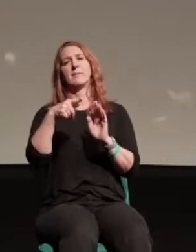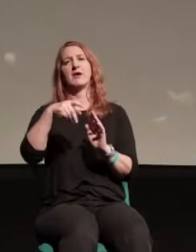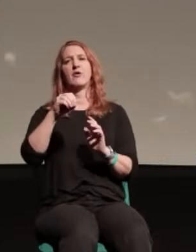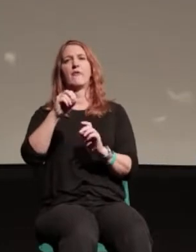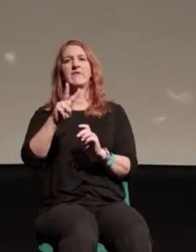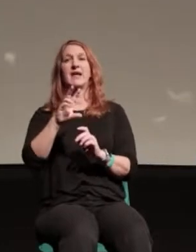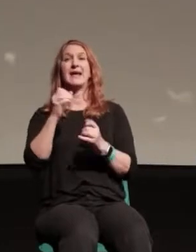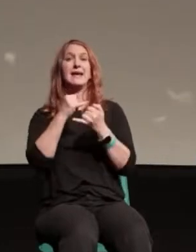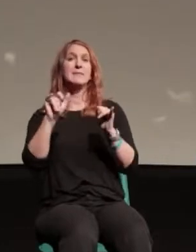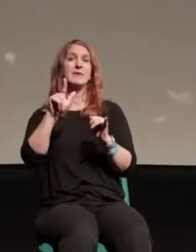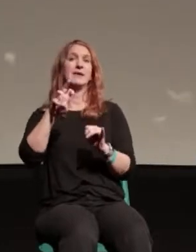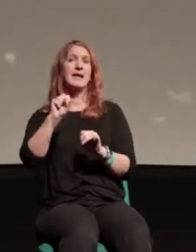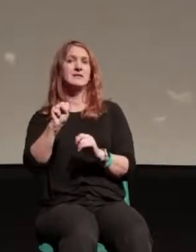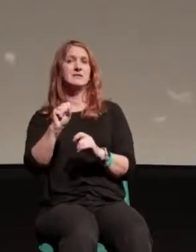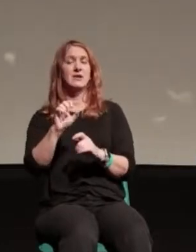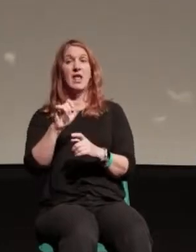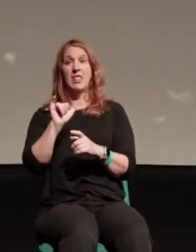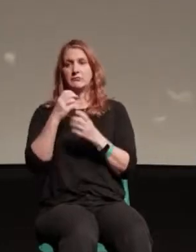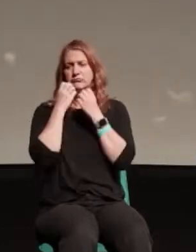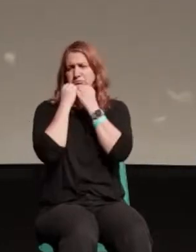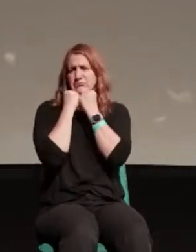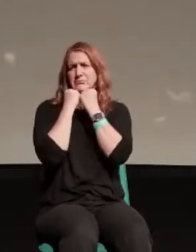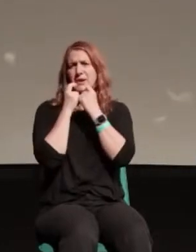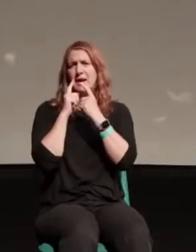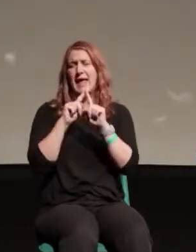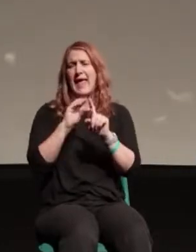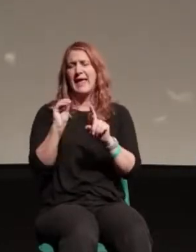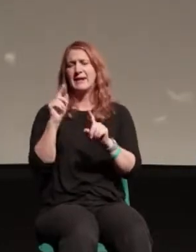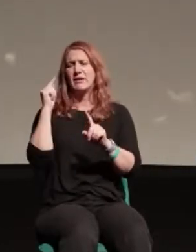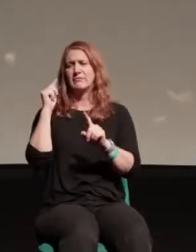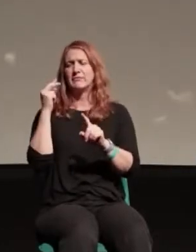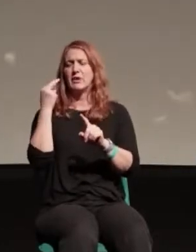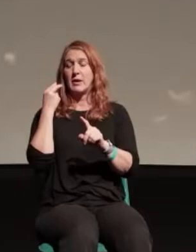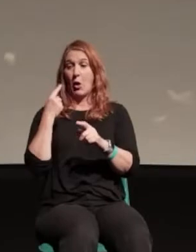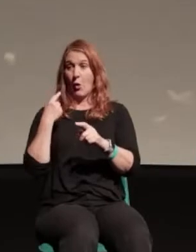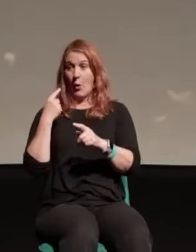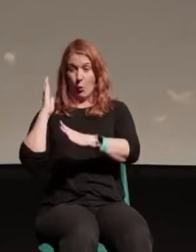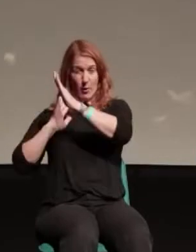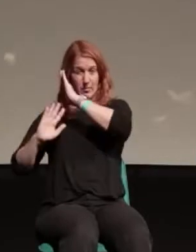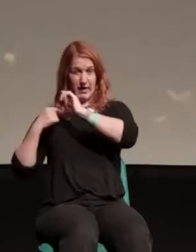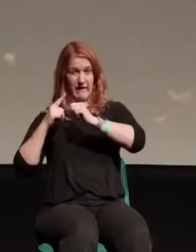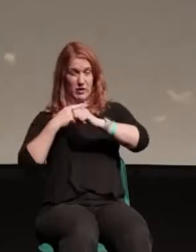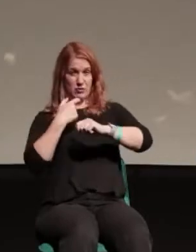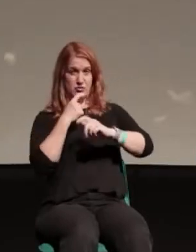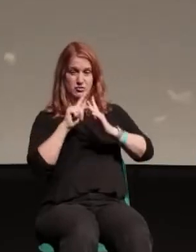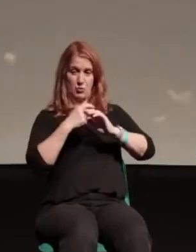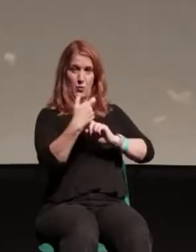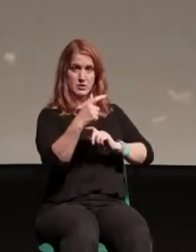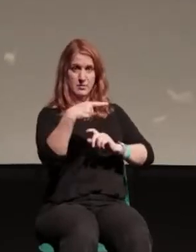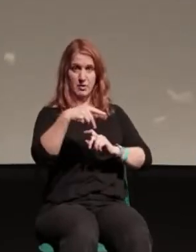Independent Lens, that when I was, first started watching public